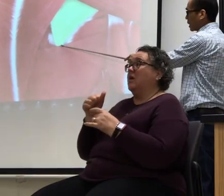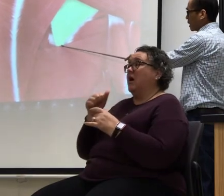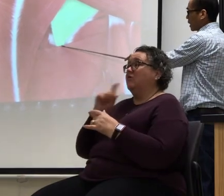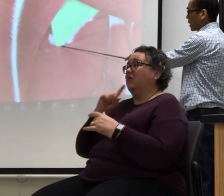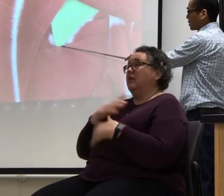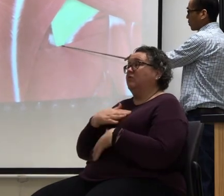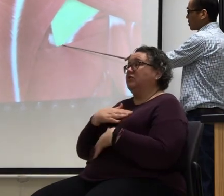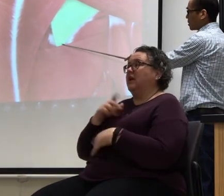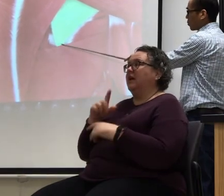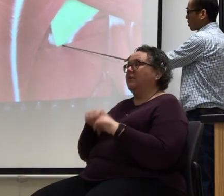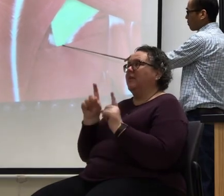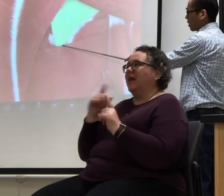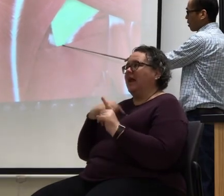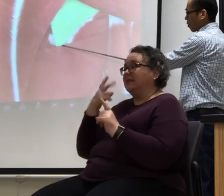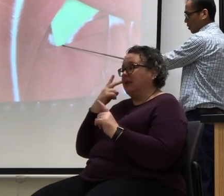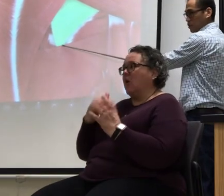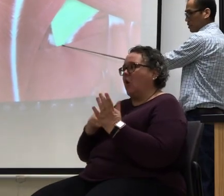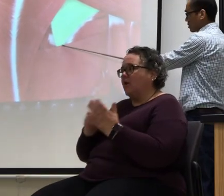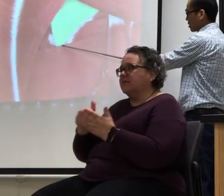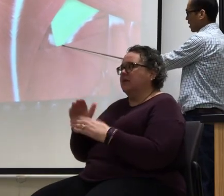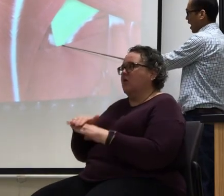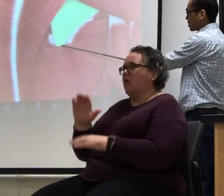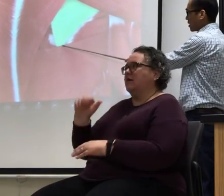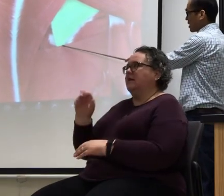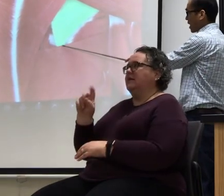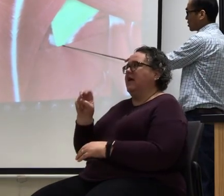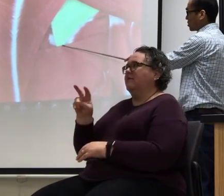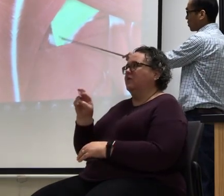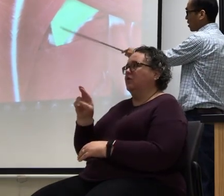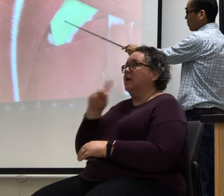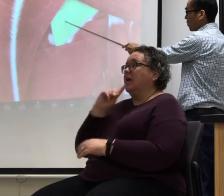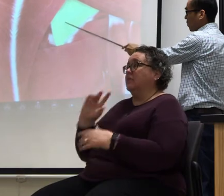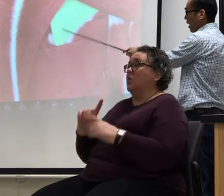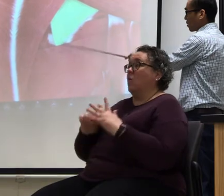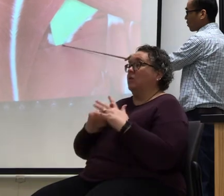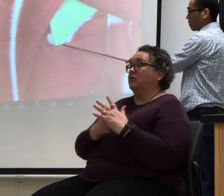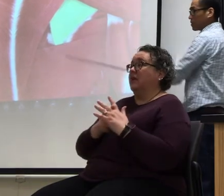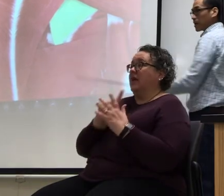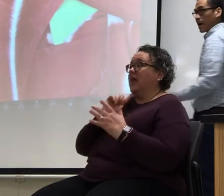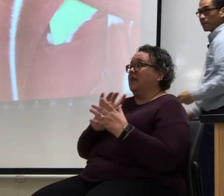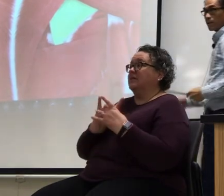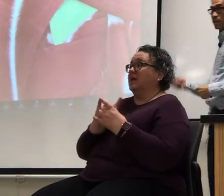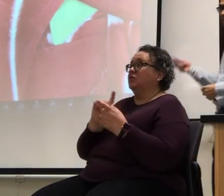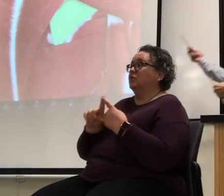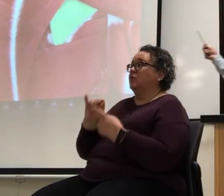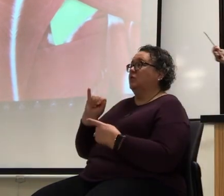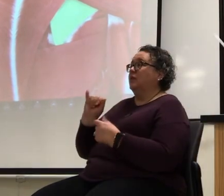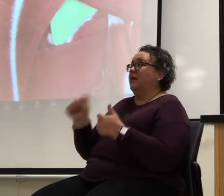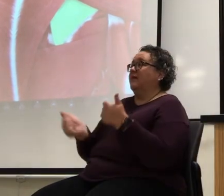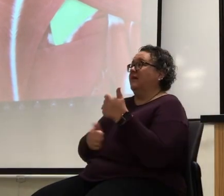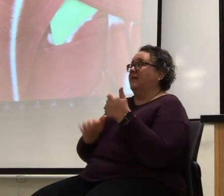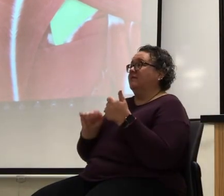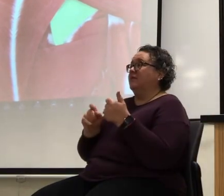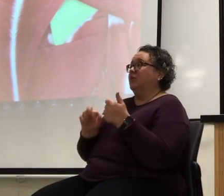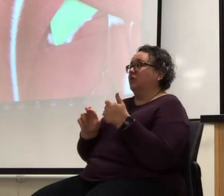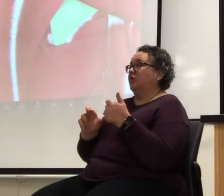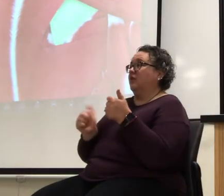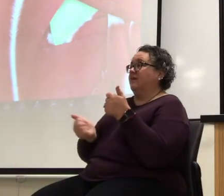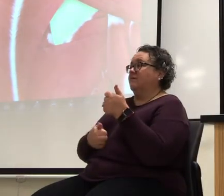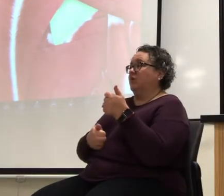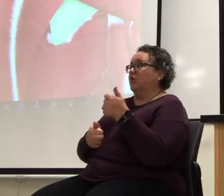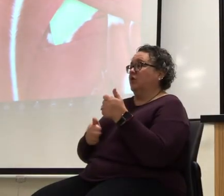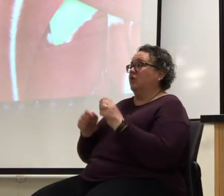lot. And so this is one of the origins. It actually attaches to the inferior angle of the scapula.